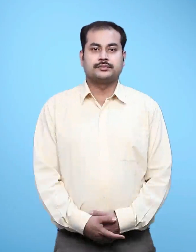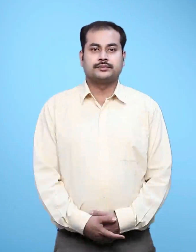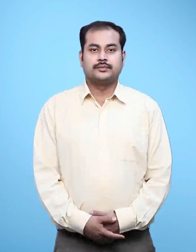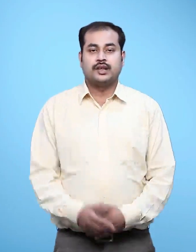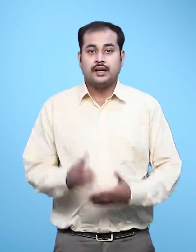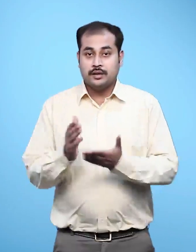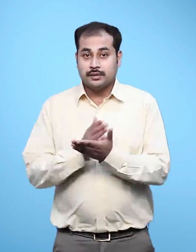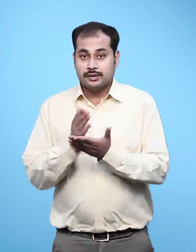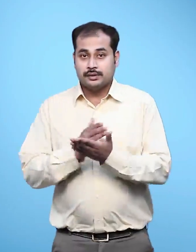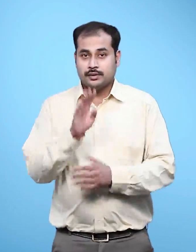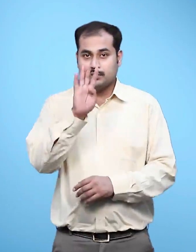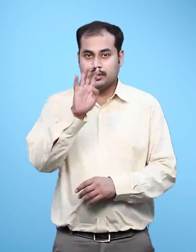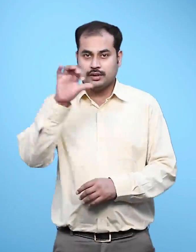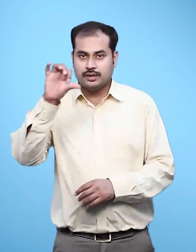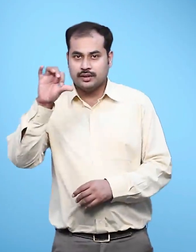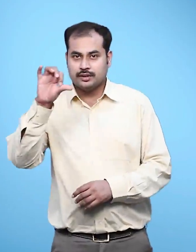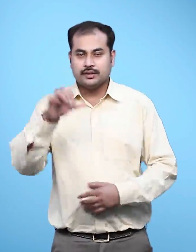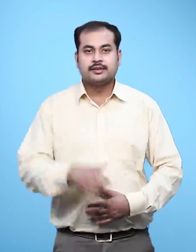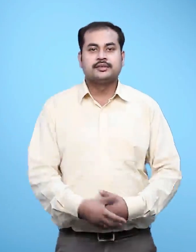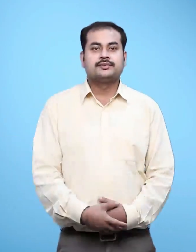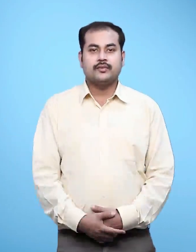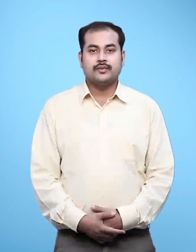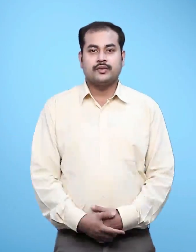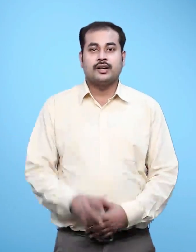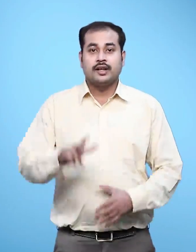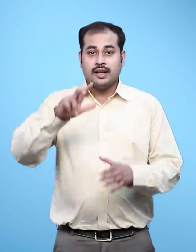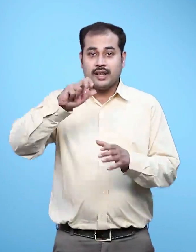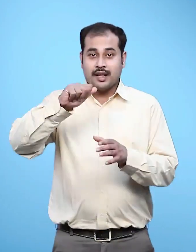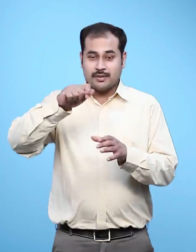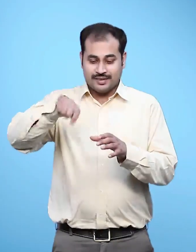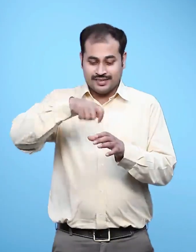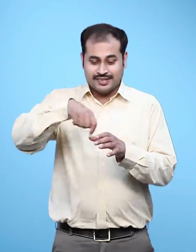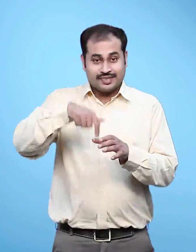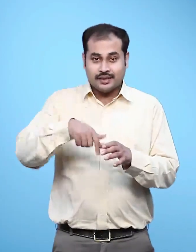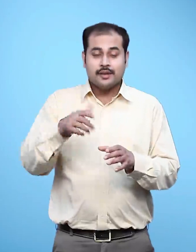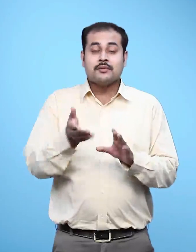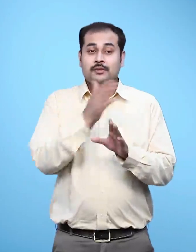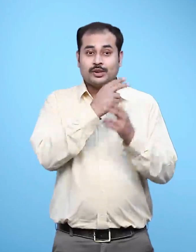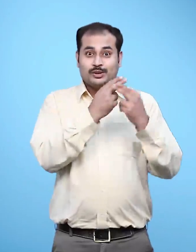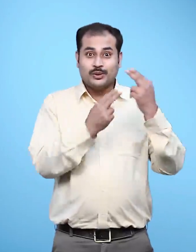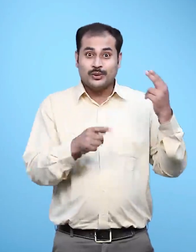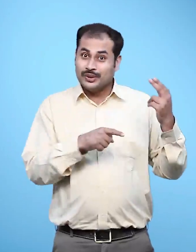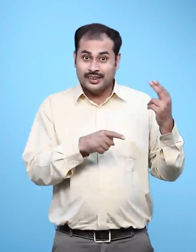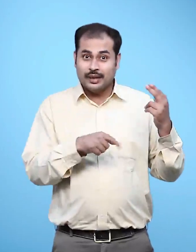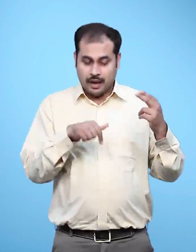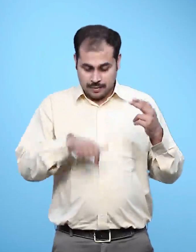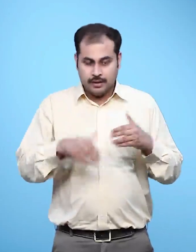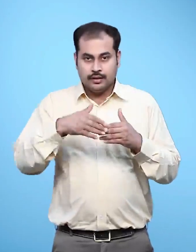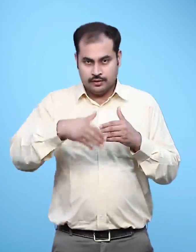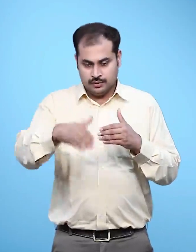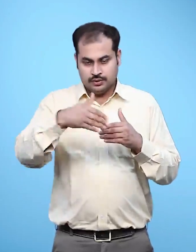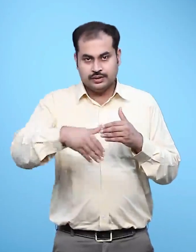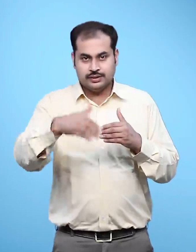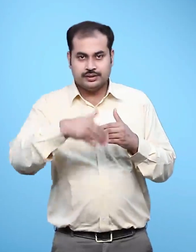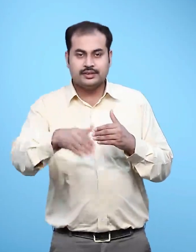Page 49 The lemon drink shop story continues in the first part of this page.